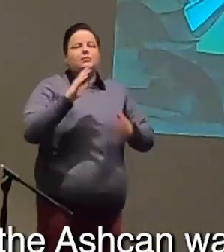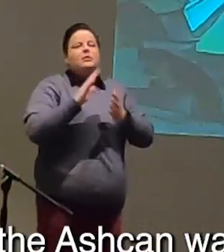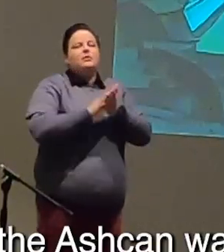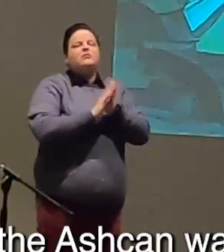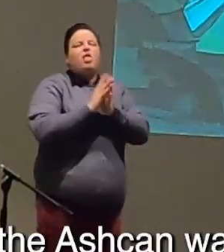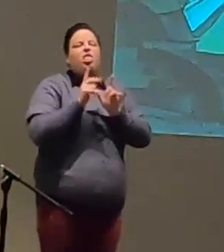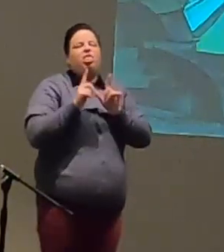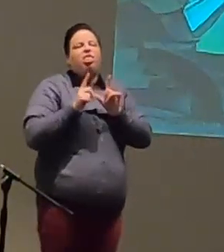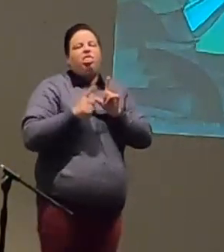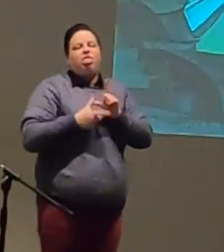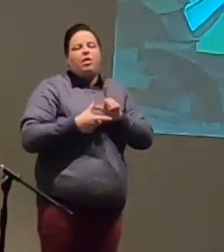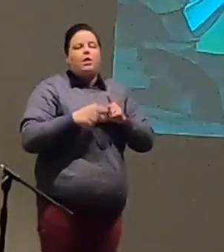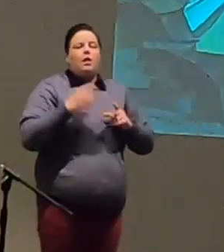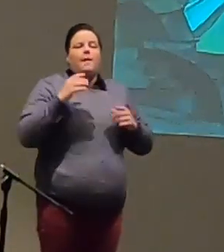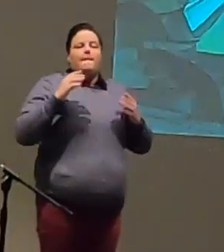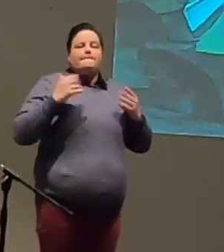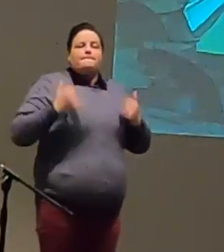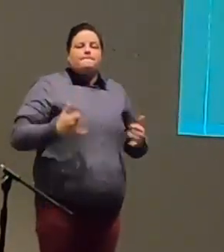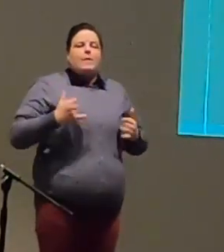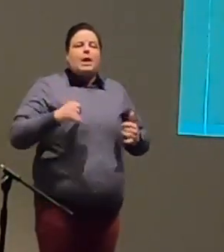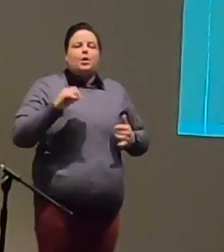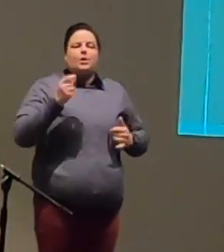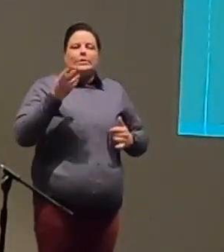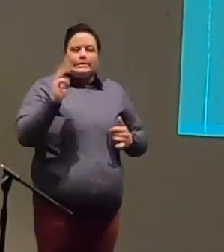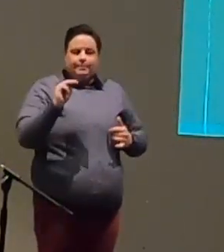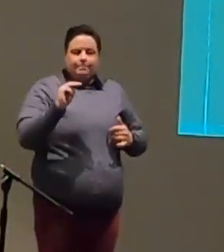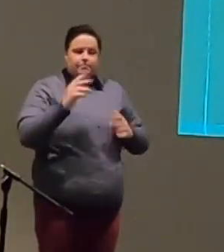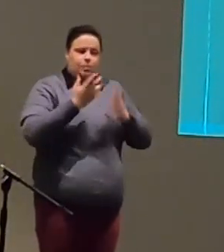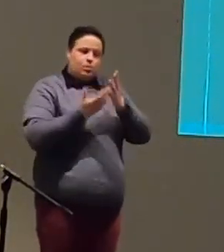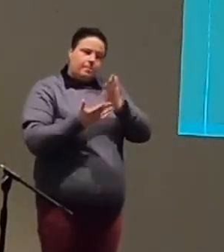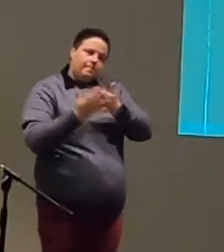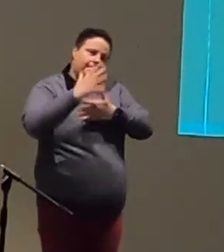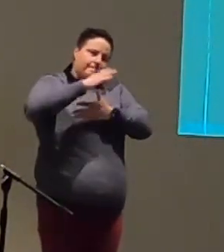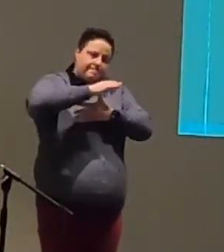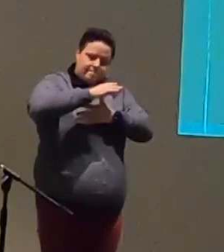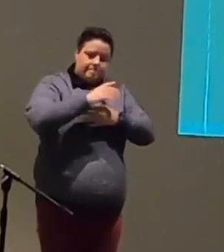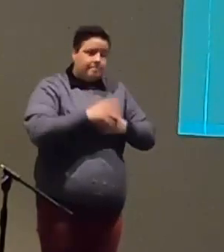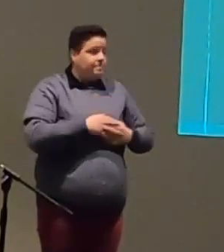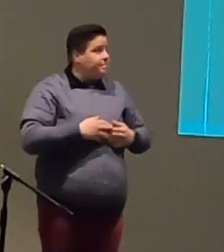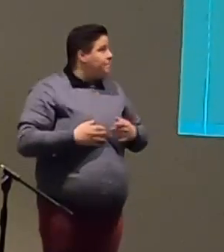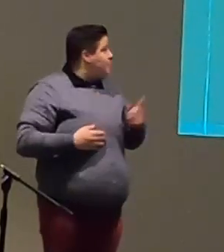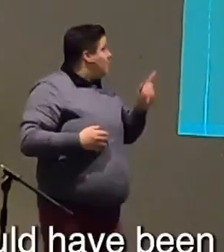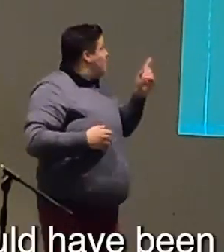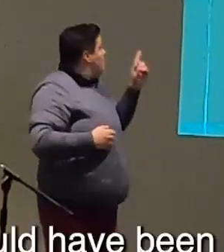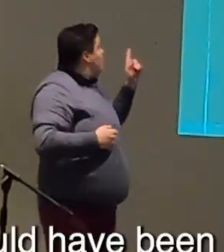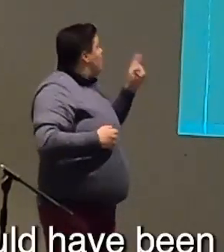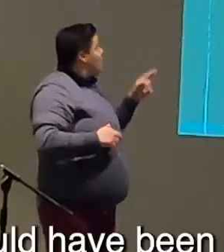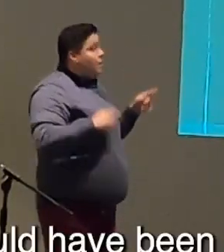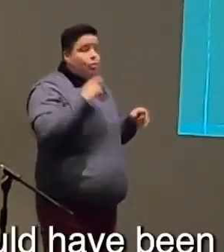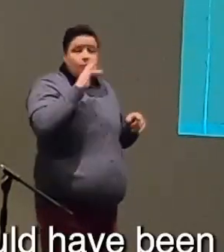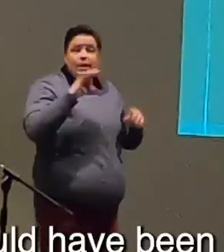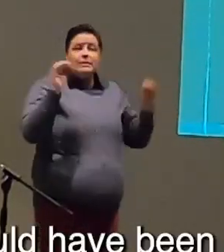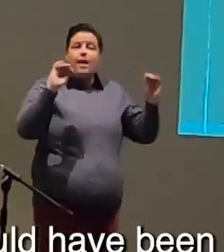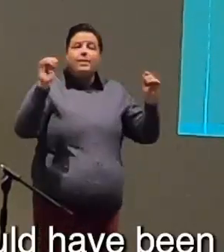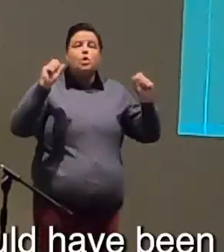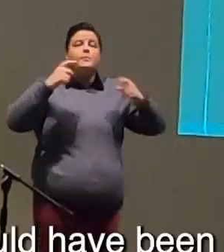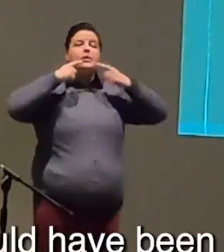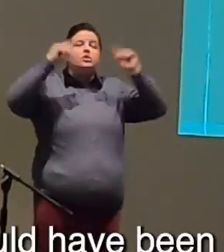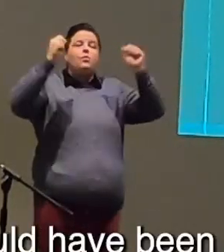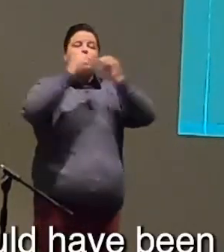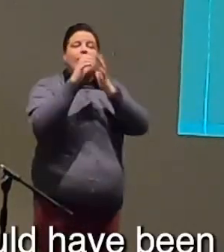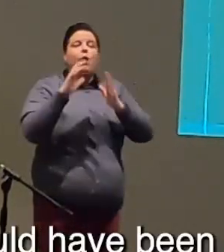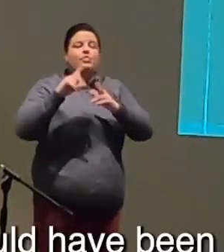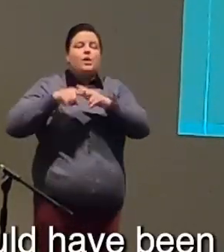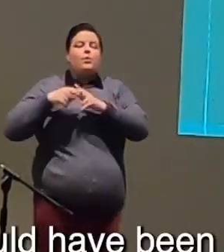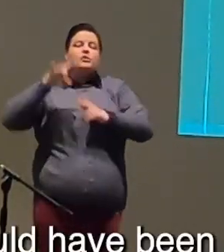out of style, and modernism was coming to the forefront. And none of this, I argue, could have been achieved without